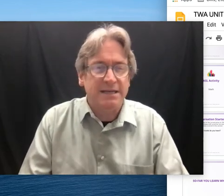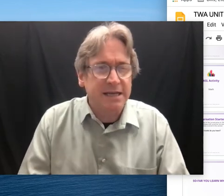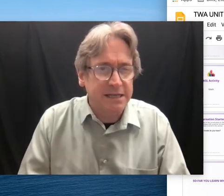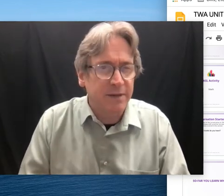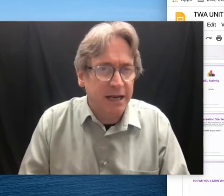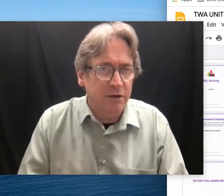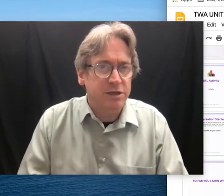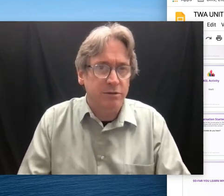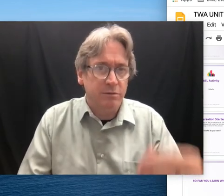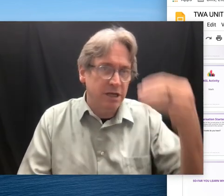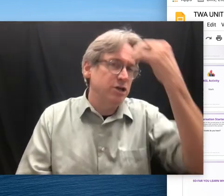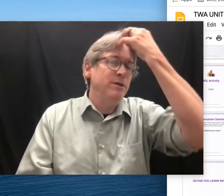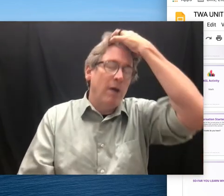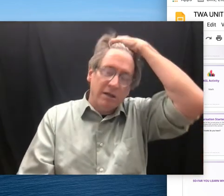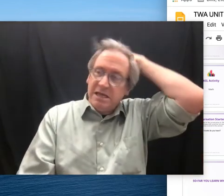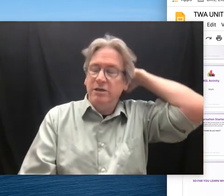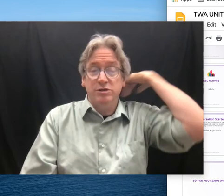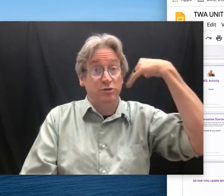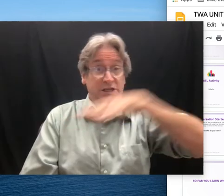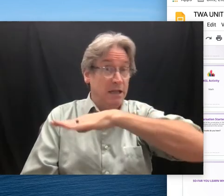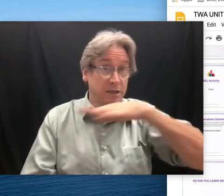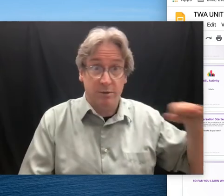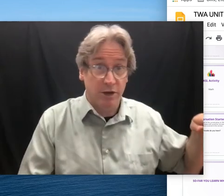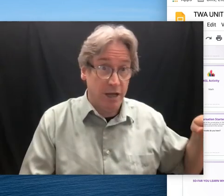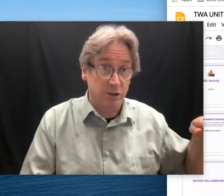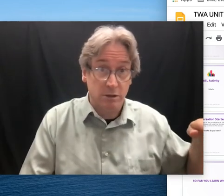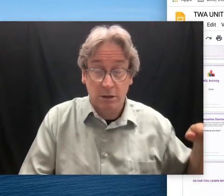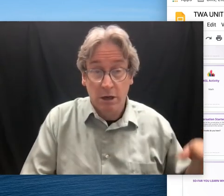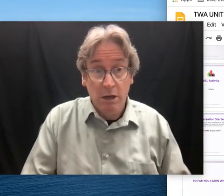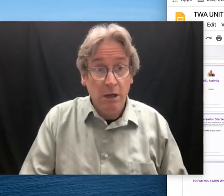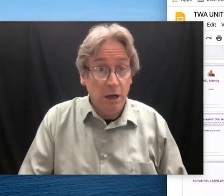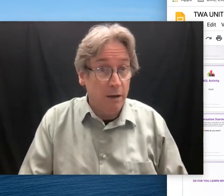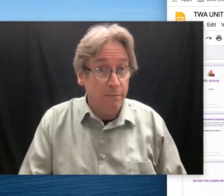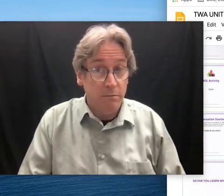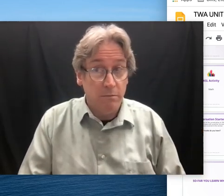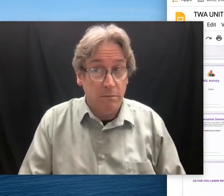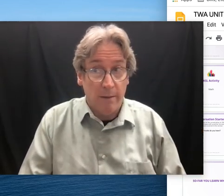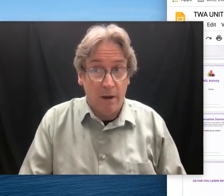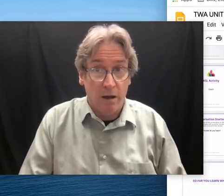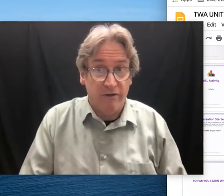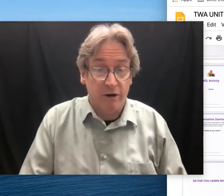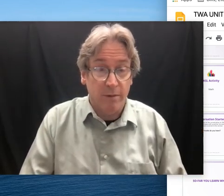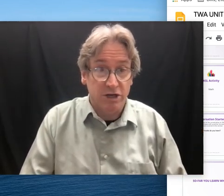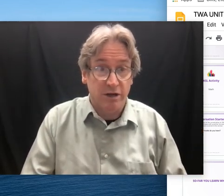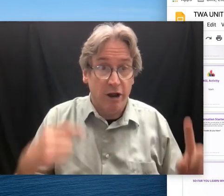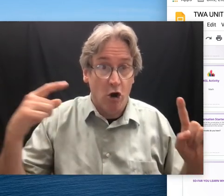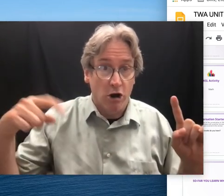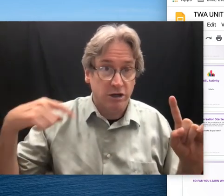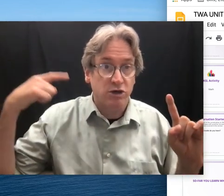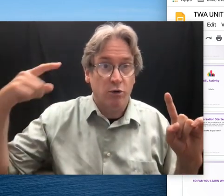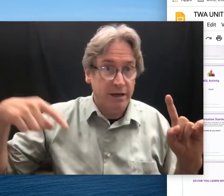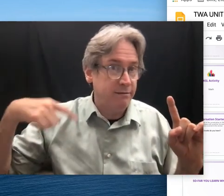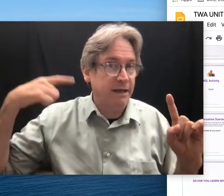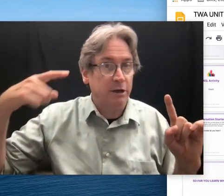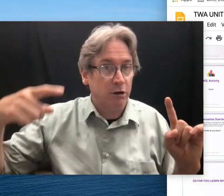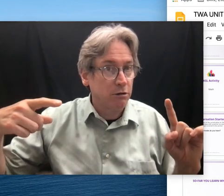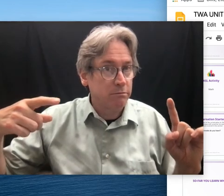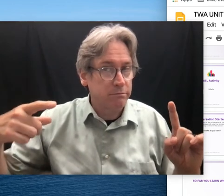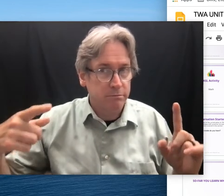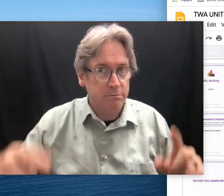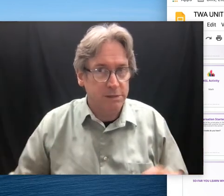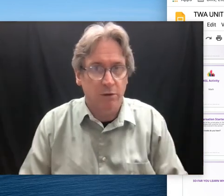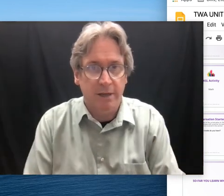But it does take some getting used to. It took me a while to get used to silent communication. I'm very much an auditory